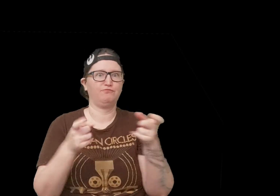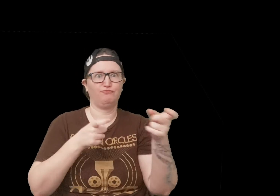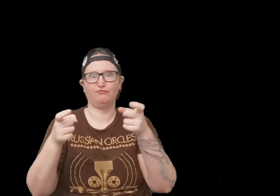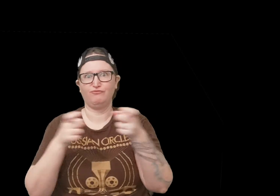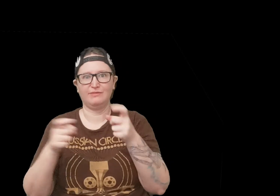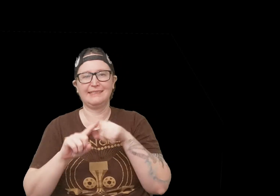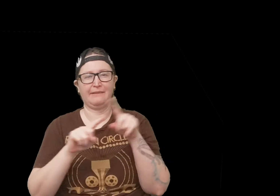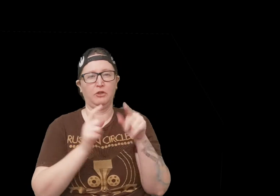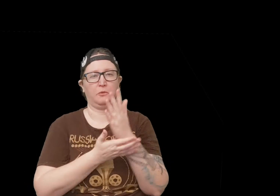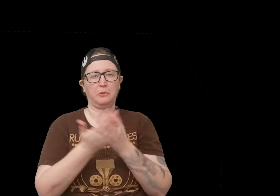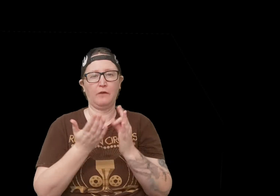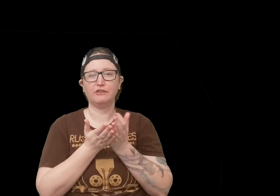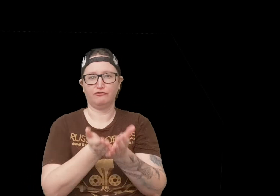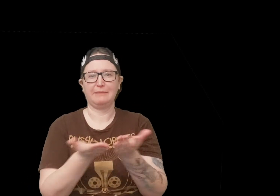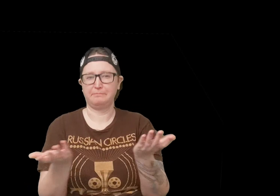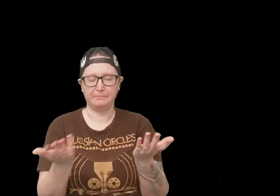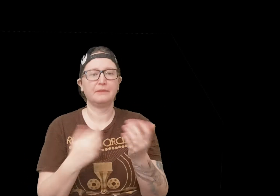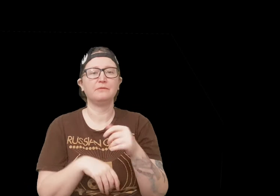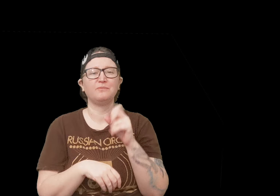So they were prisoners, and now they kind of run the different parts of the ship.